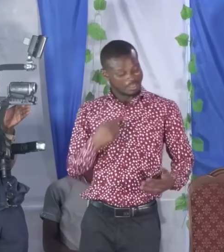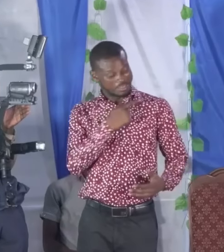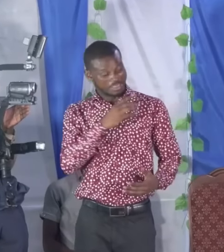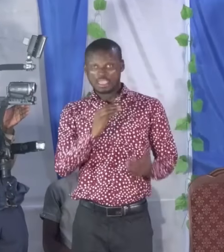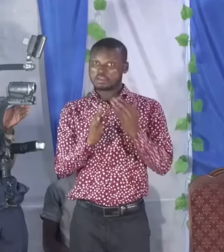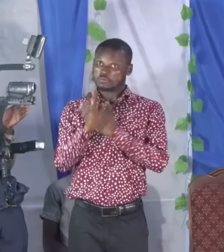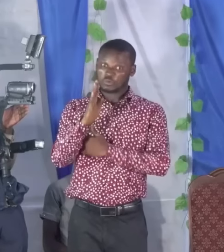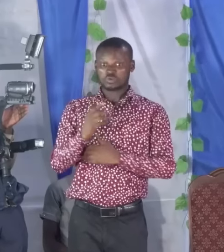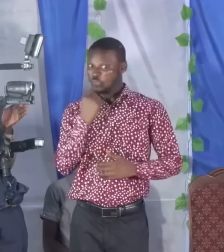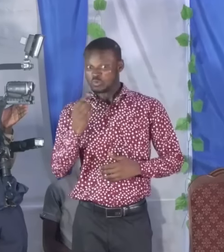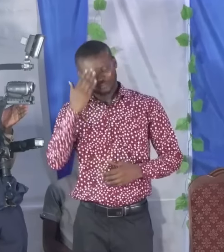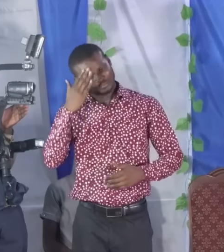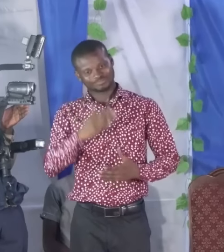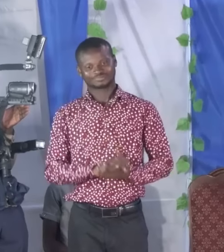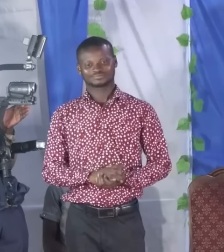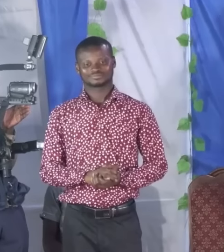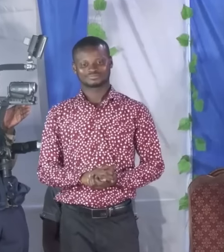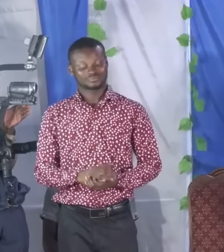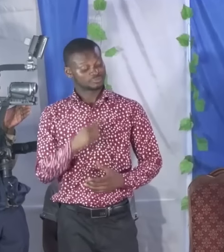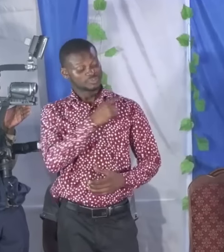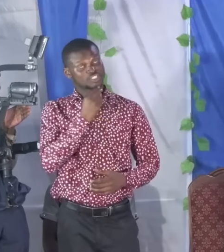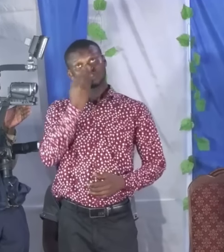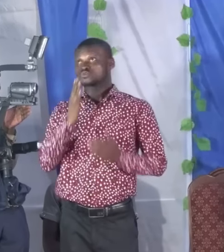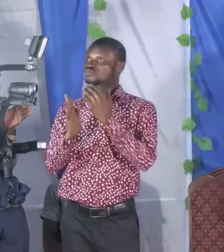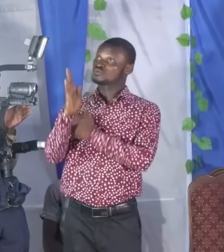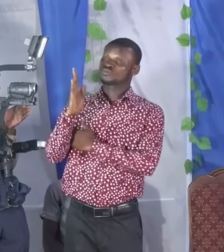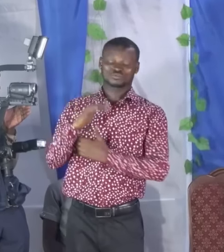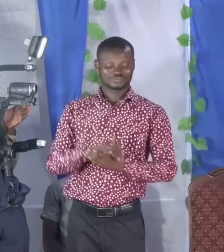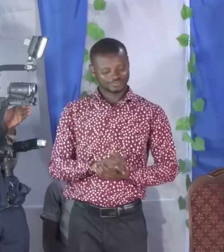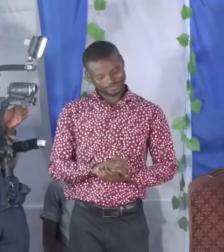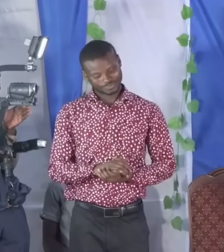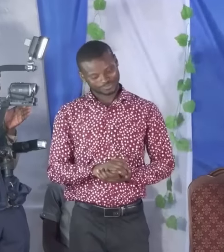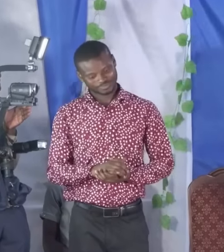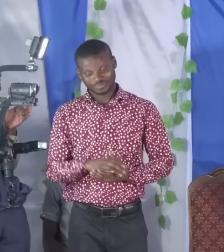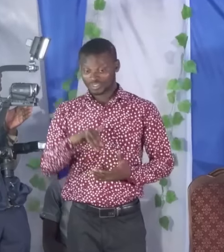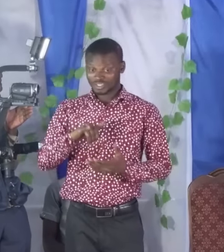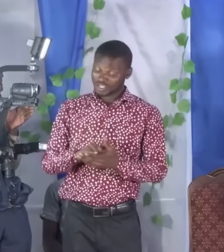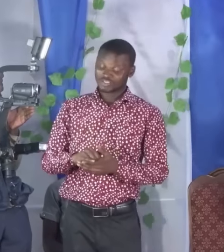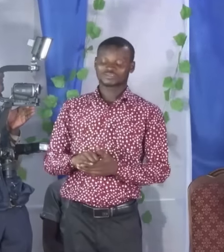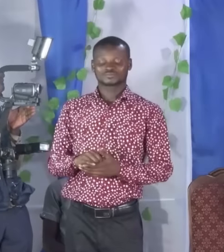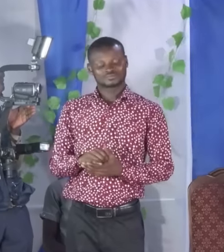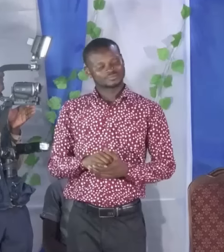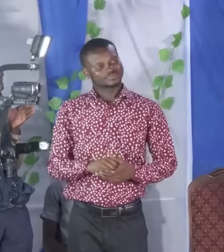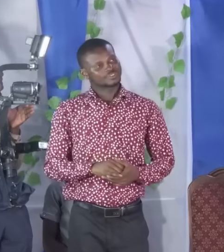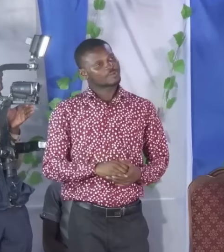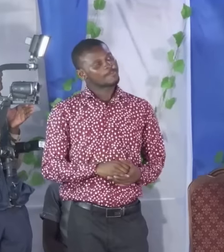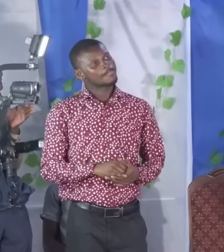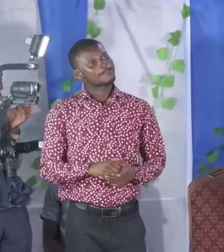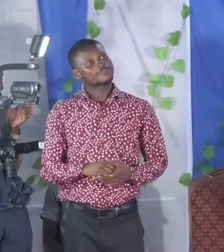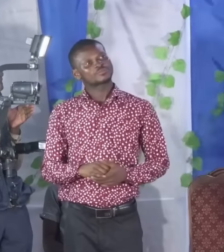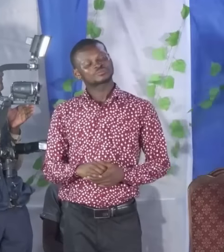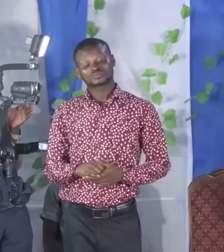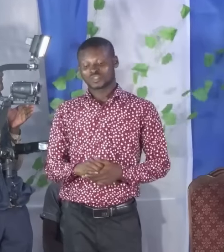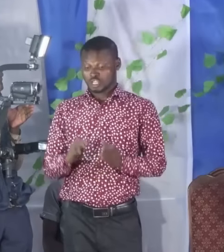God. My catch on Yakobon say, "Ewurade. Se kwasi ada bidru. Na sa na